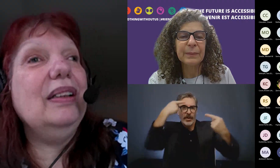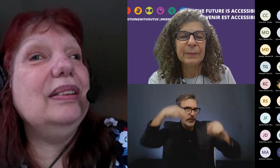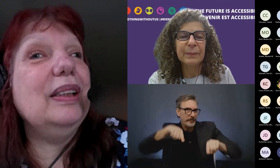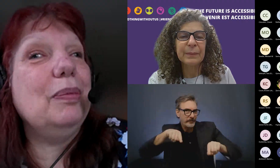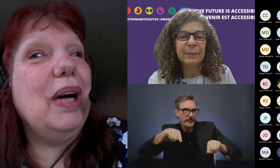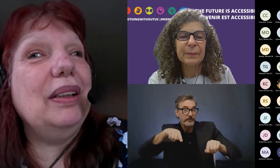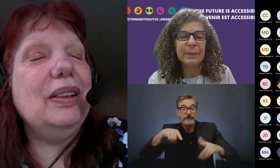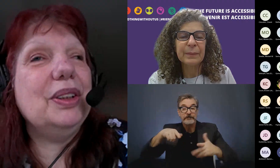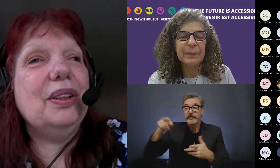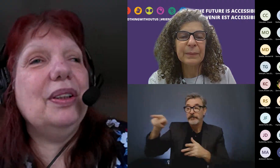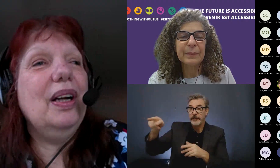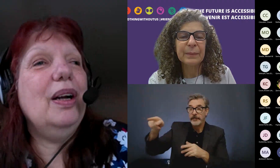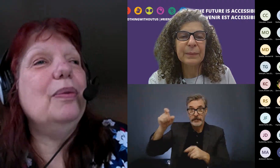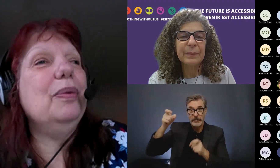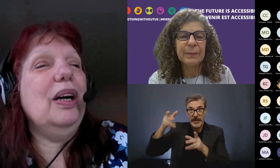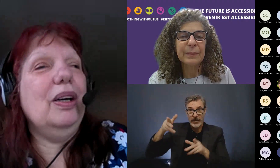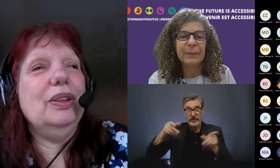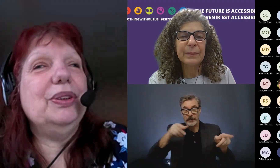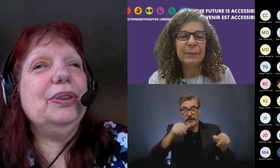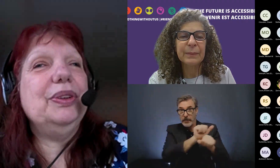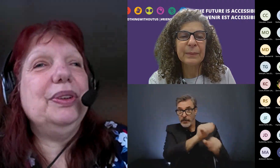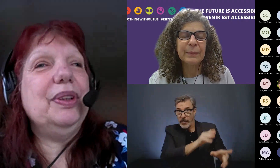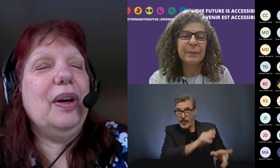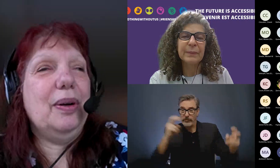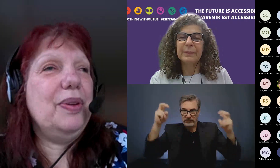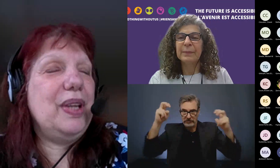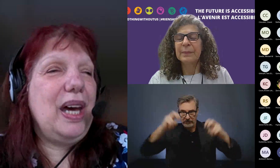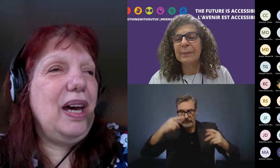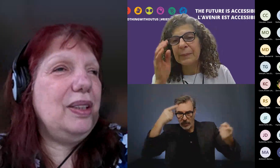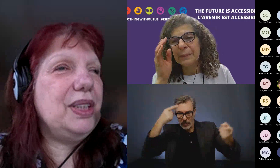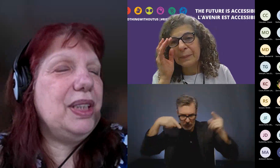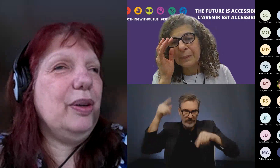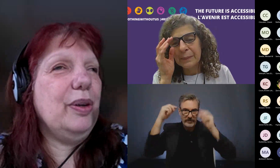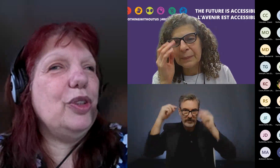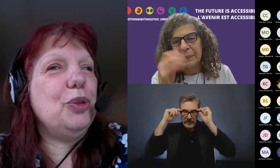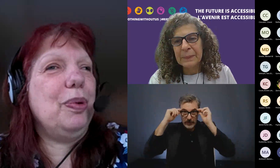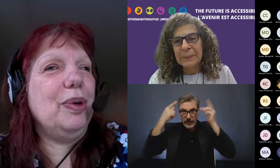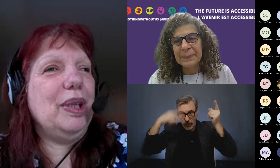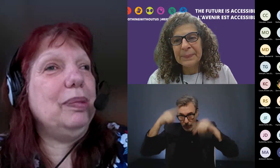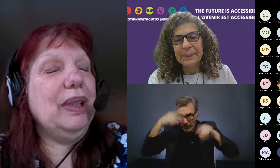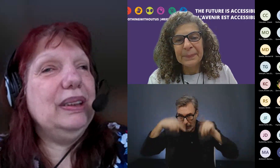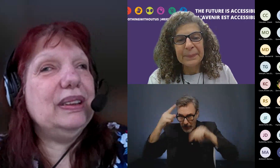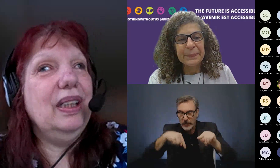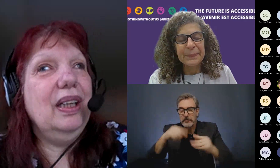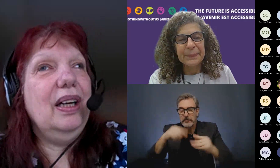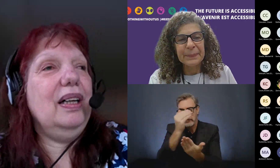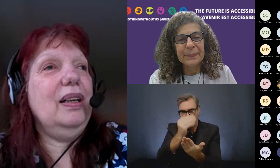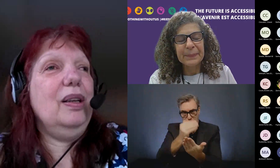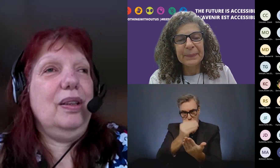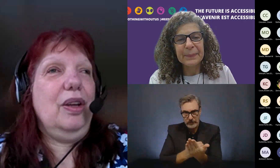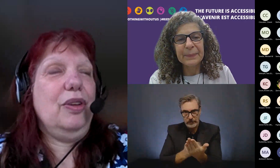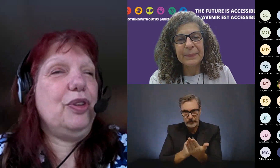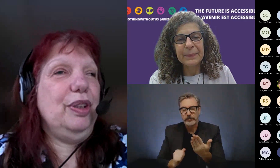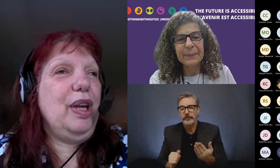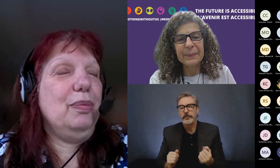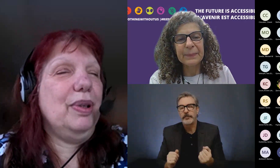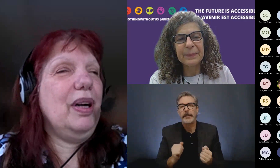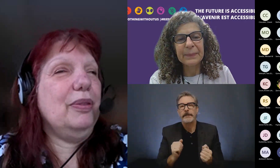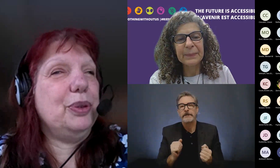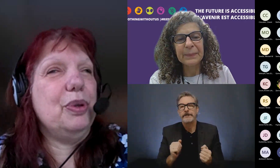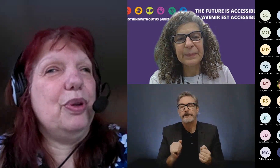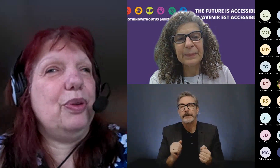employee and their manager. We also know that in order to put in place a